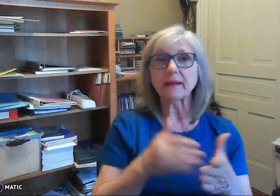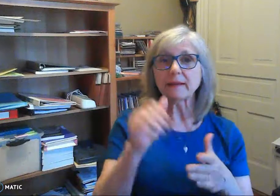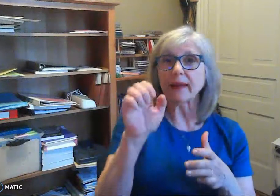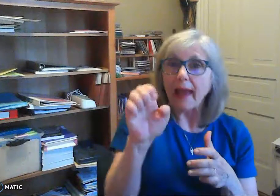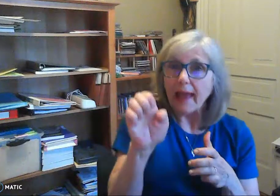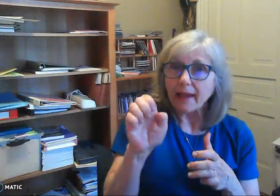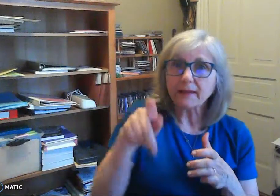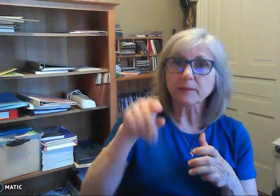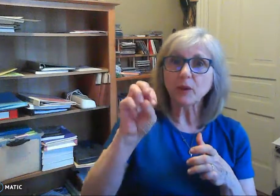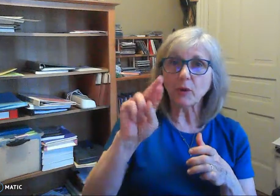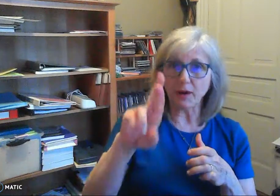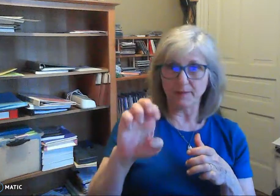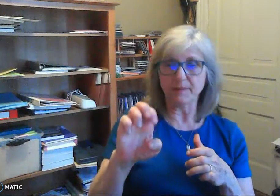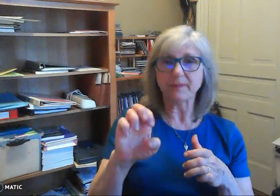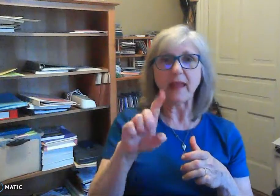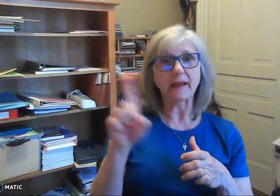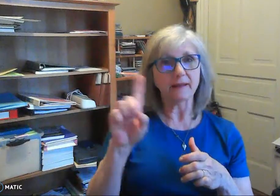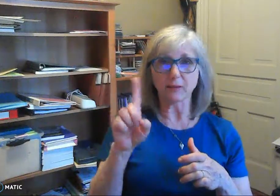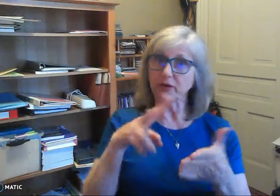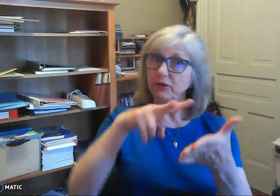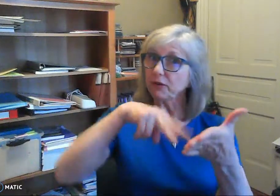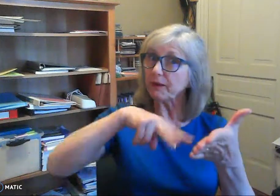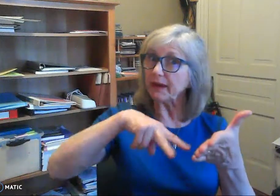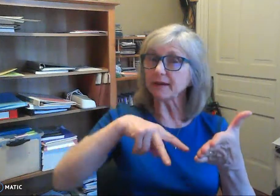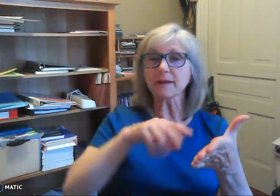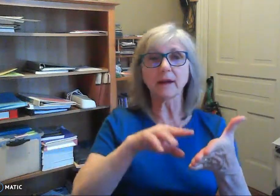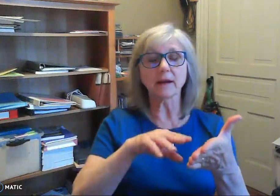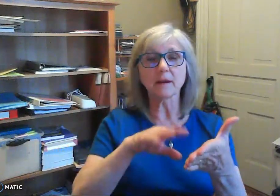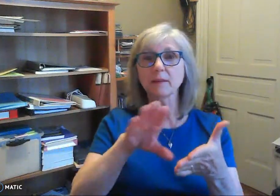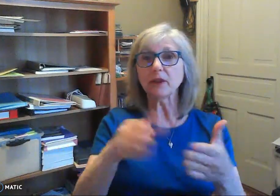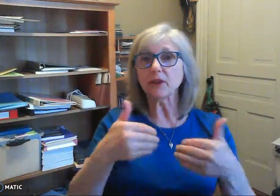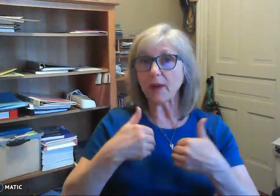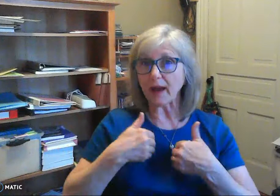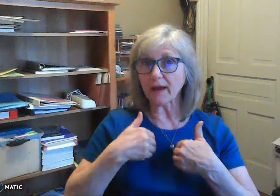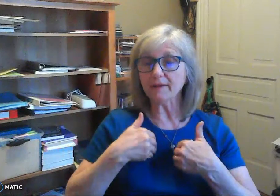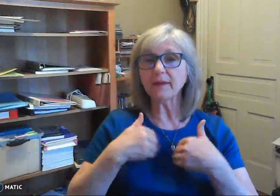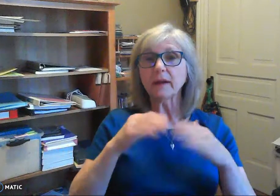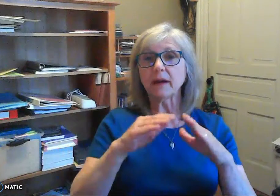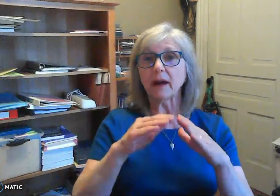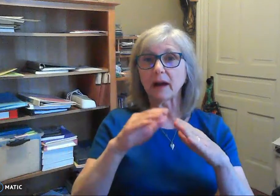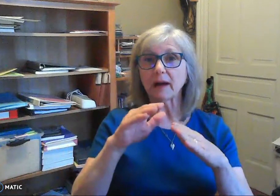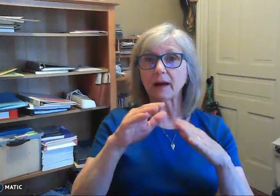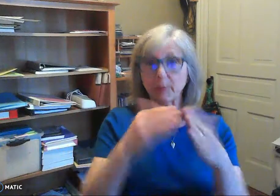is explore, and it's where you do the readings. You have a